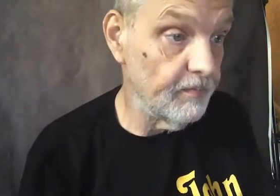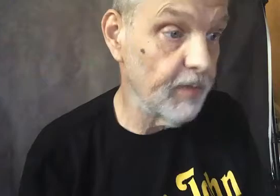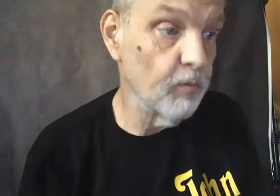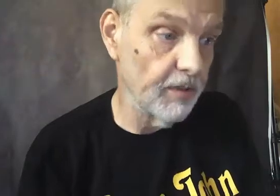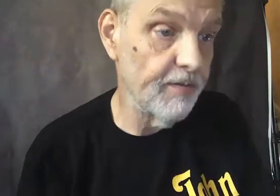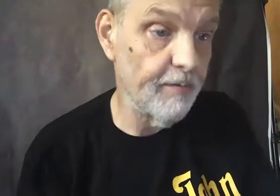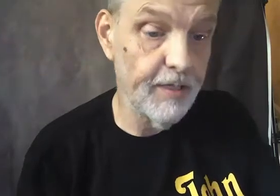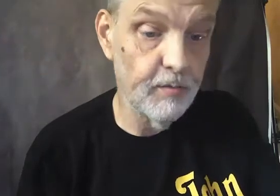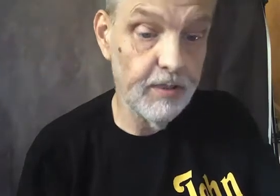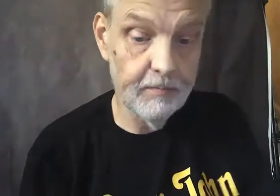But I'll save that for next week.